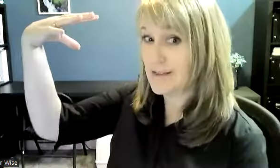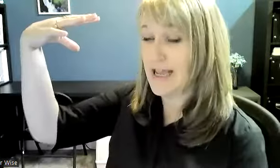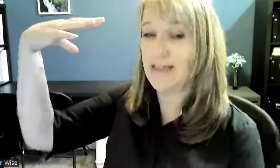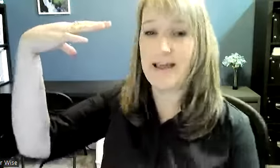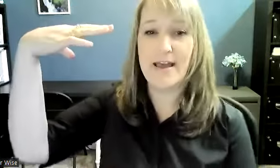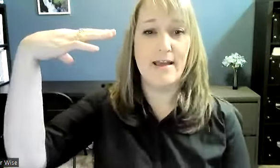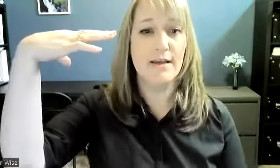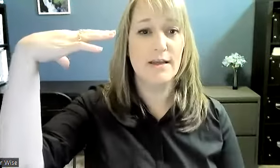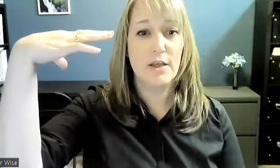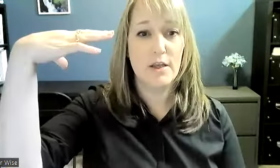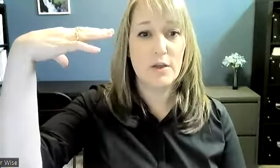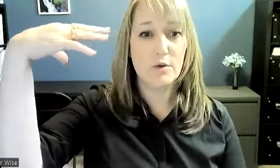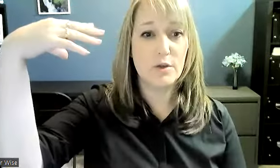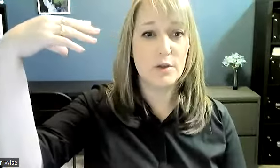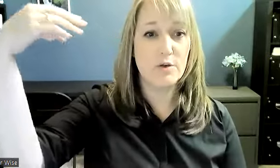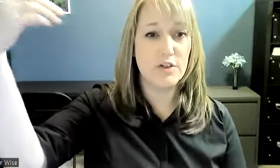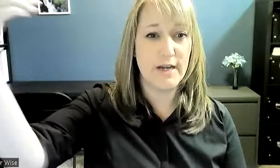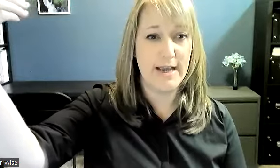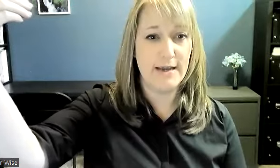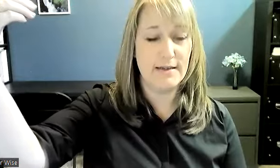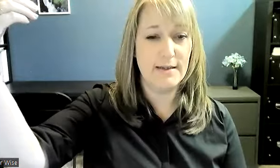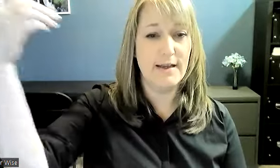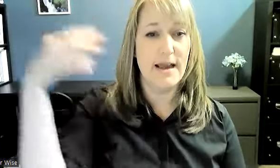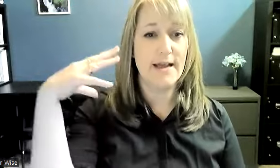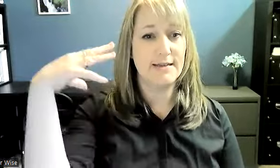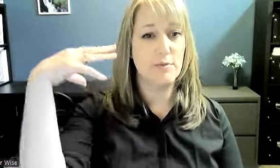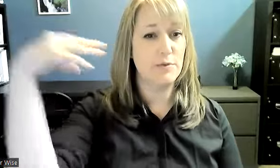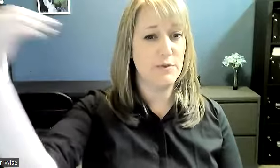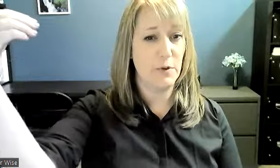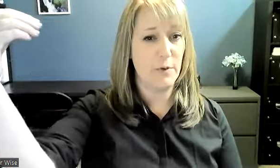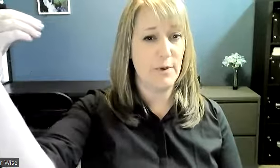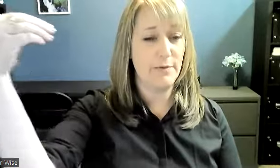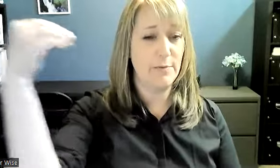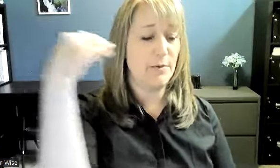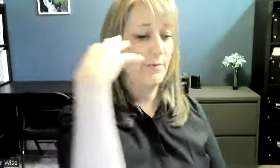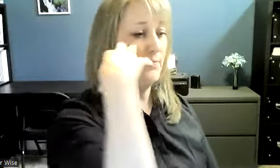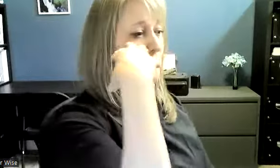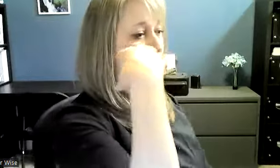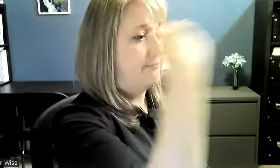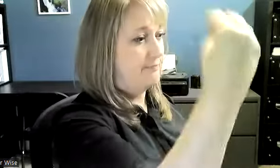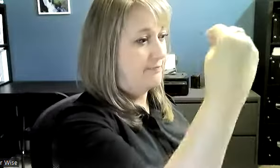And then you close your hand as it moves further away from you.